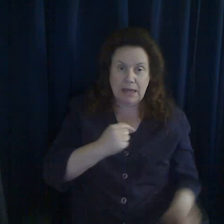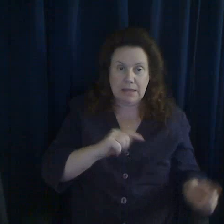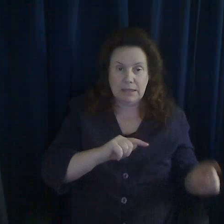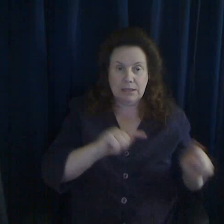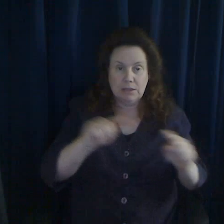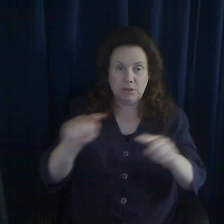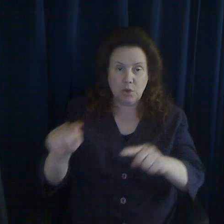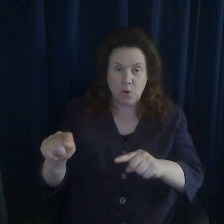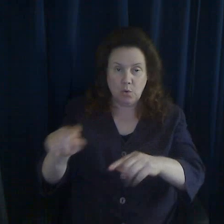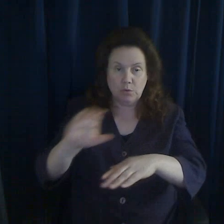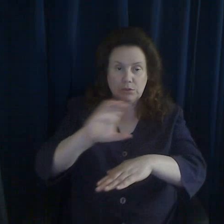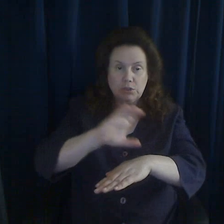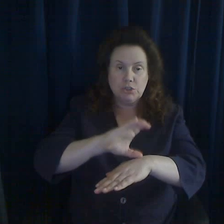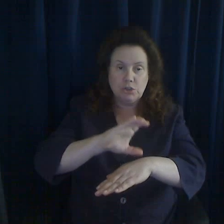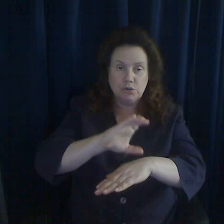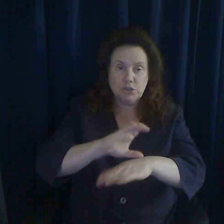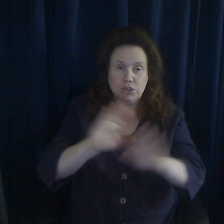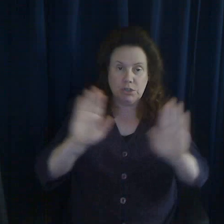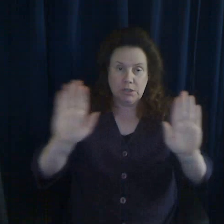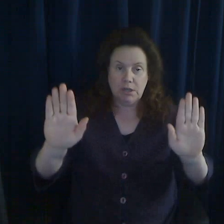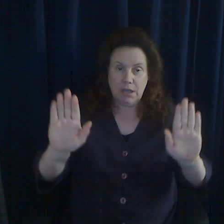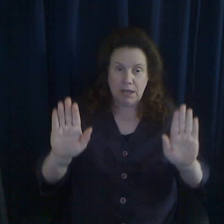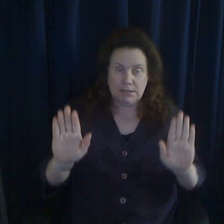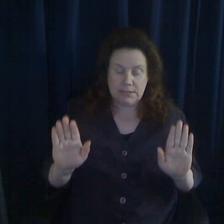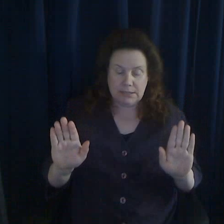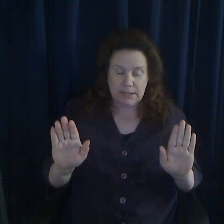I go to church on Sunday.